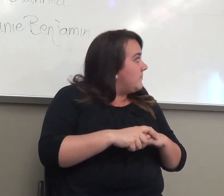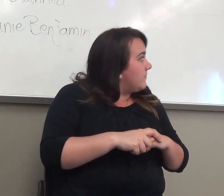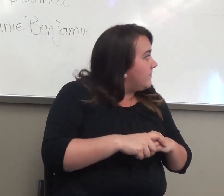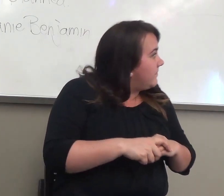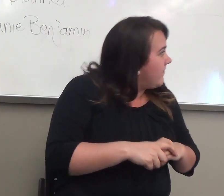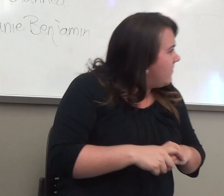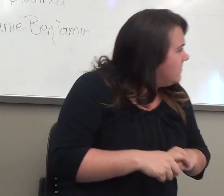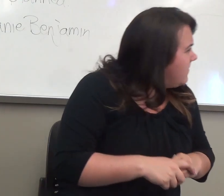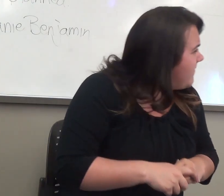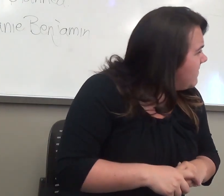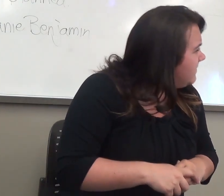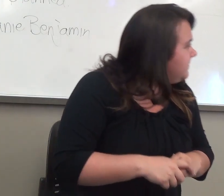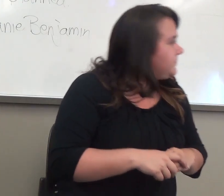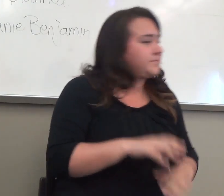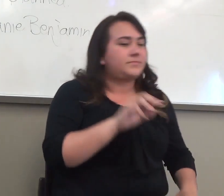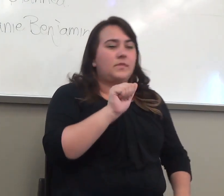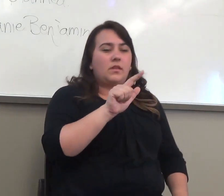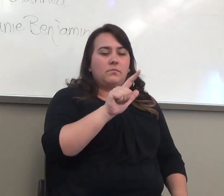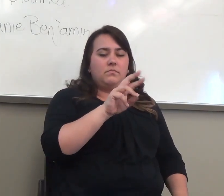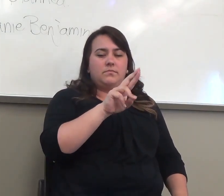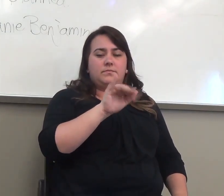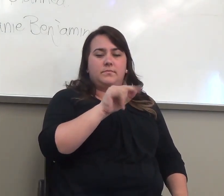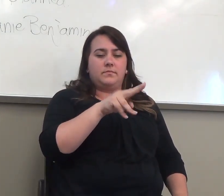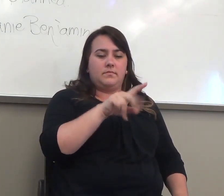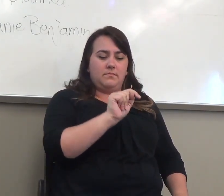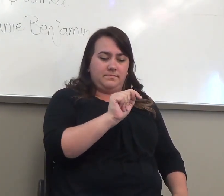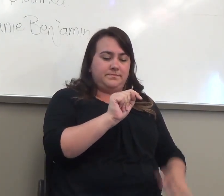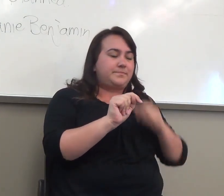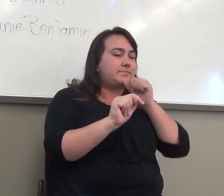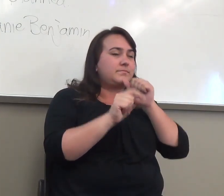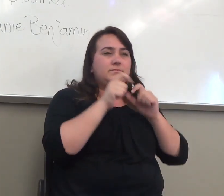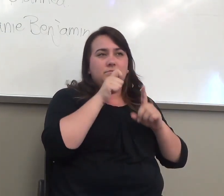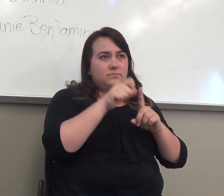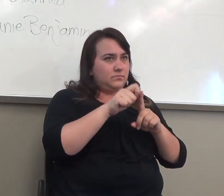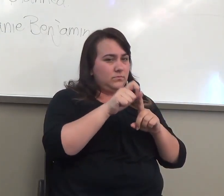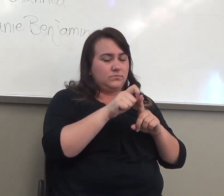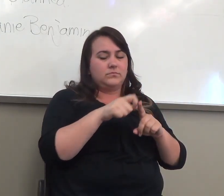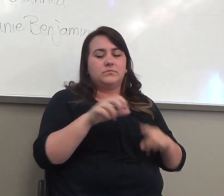a word. Okay, so that's another issue that comes under this.